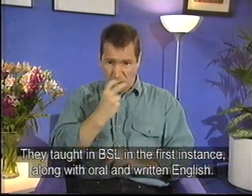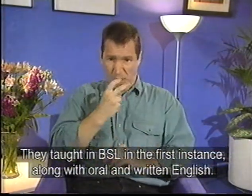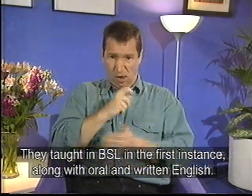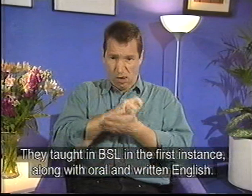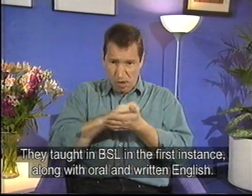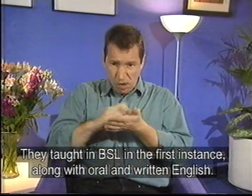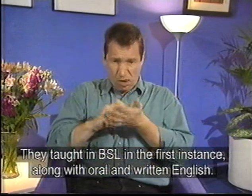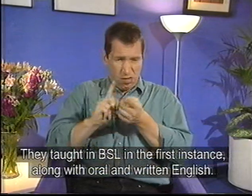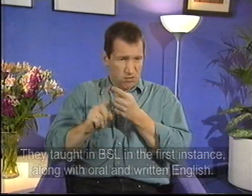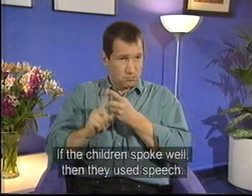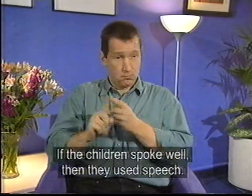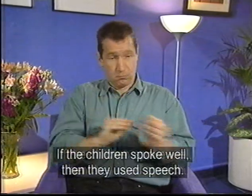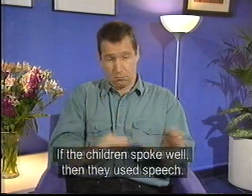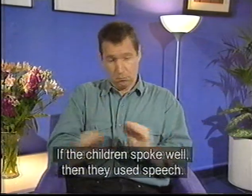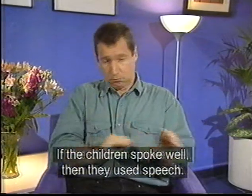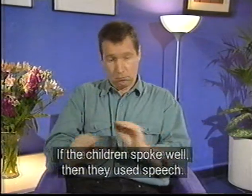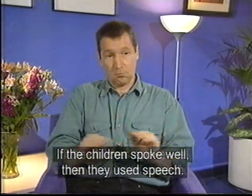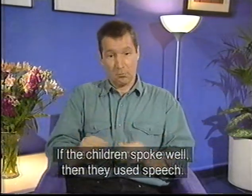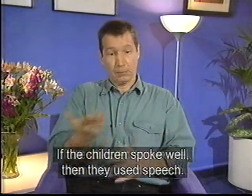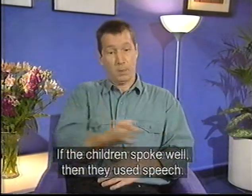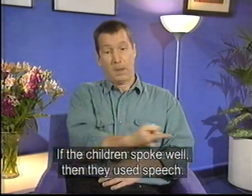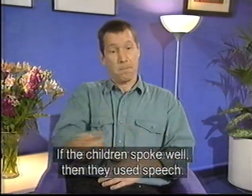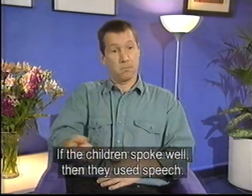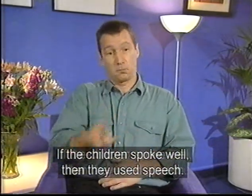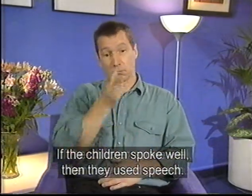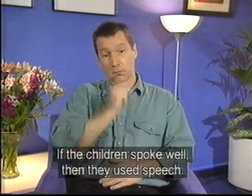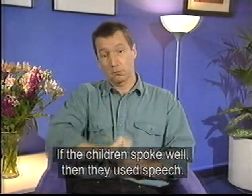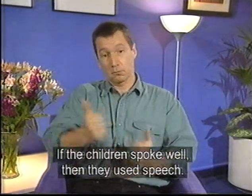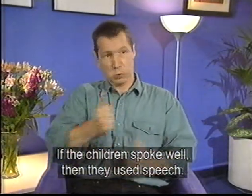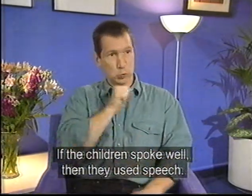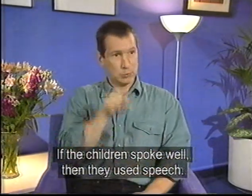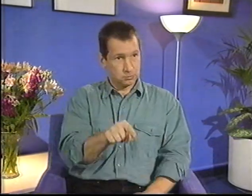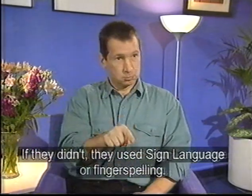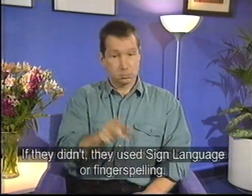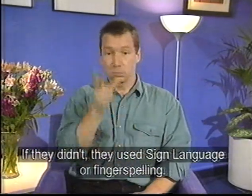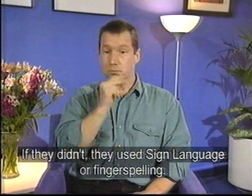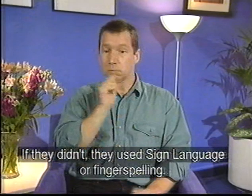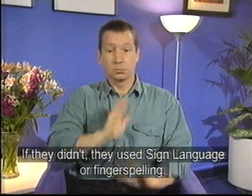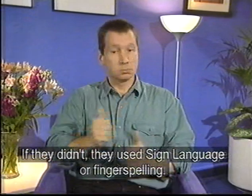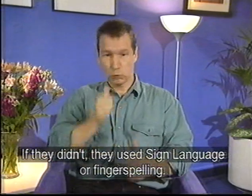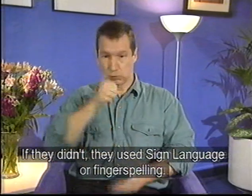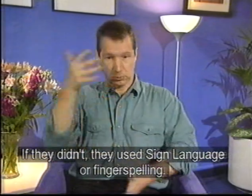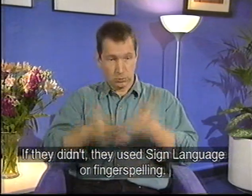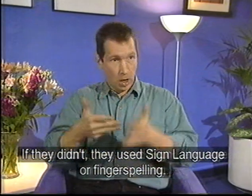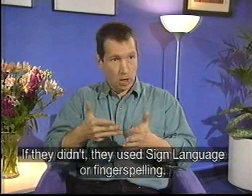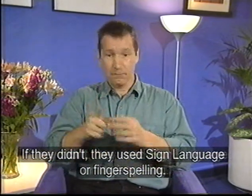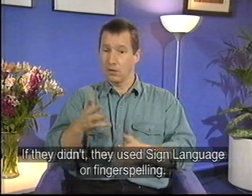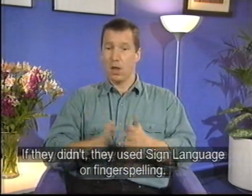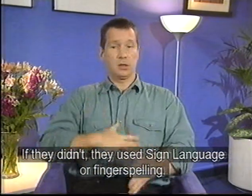children. If they spoke well, then they used speech. If they didn't, then they used sign language or fingerspelling. That continued until